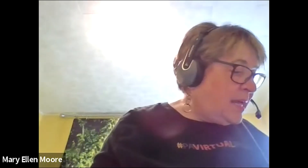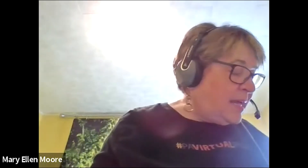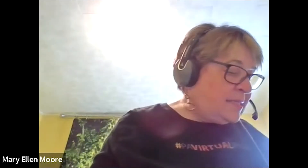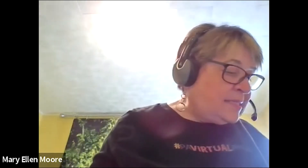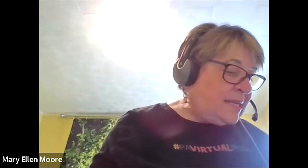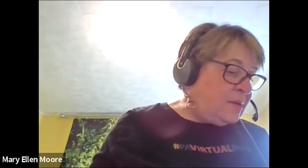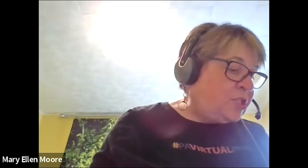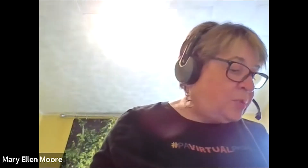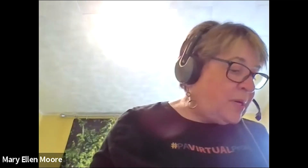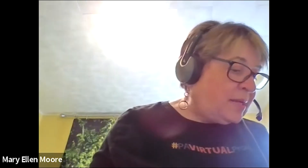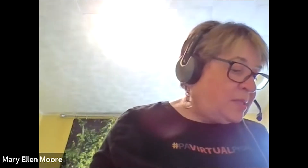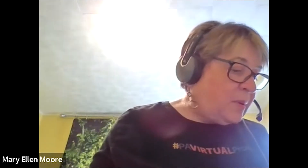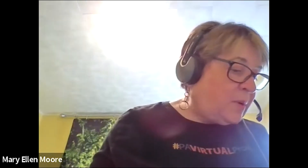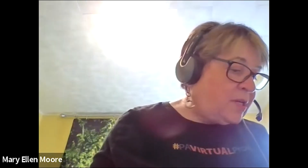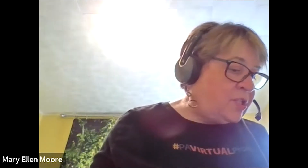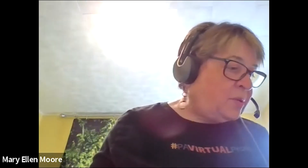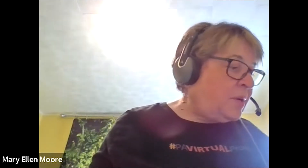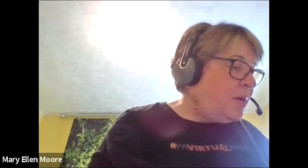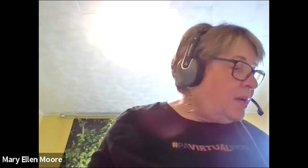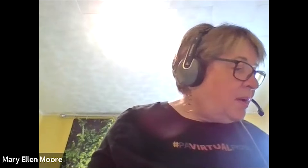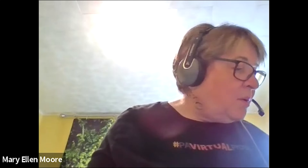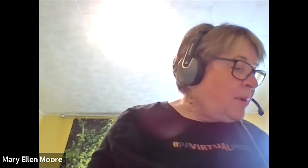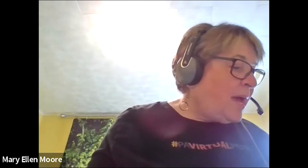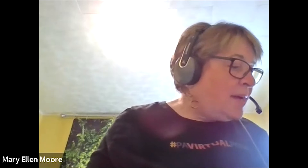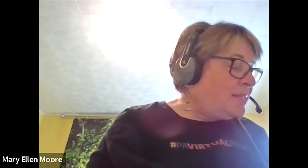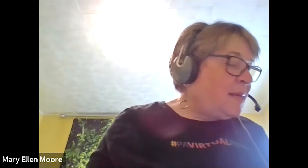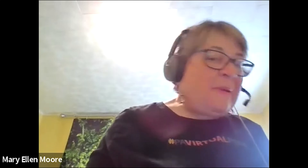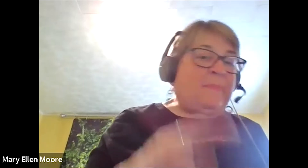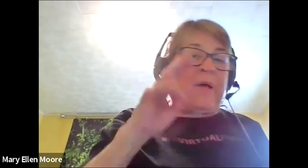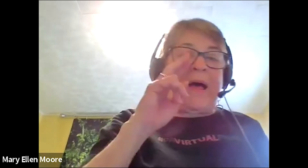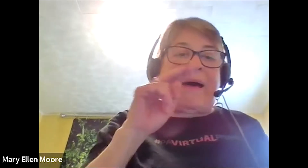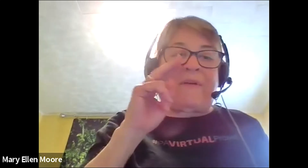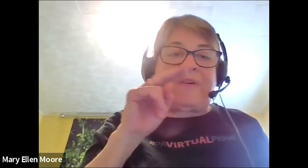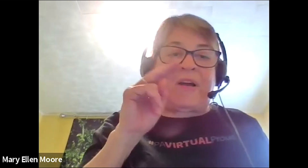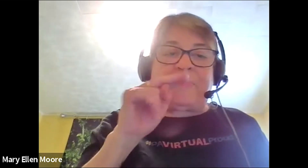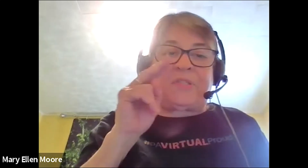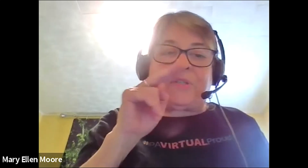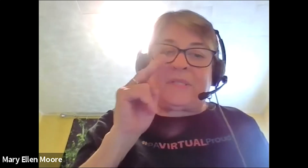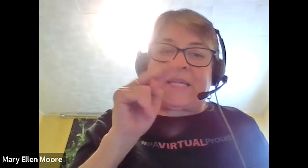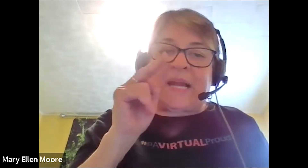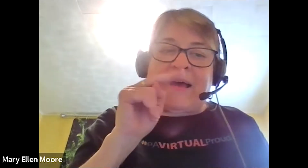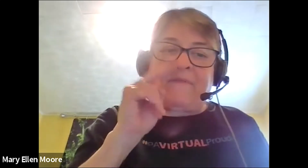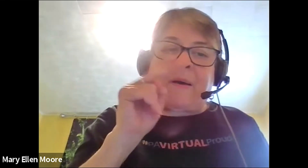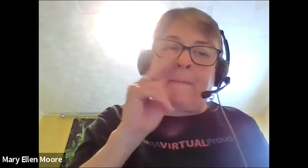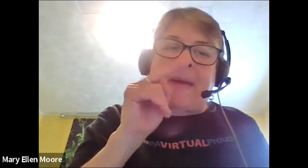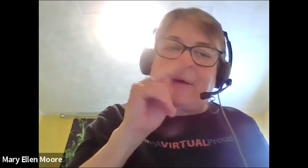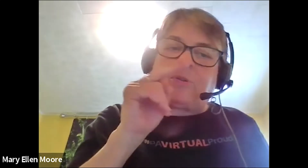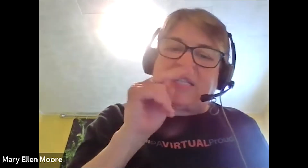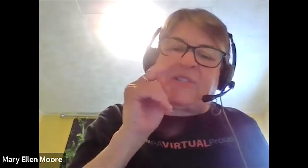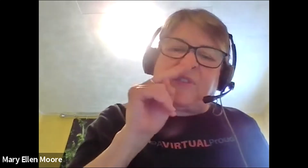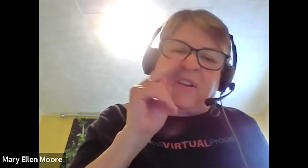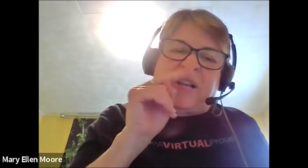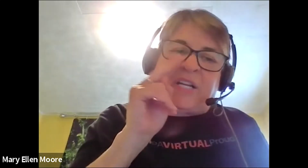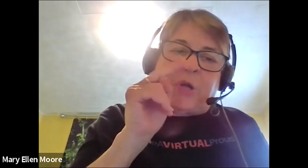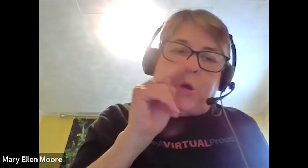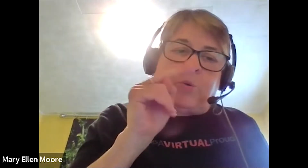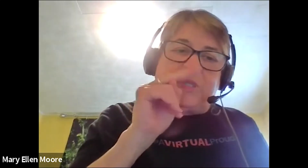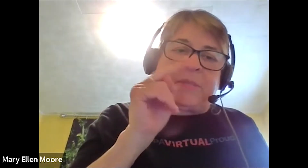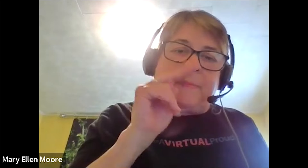let's see which one else we want to do. Okay, some people I have a couple students that have a mouse. It's for their little nose,